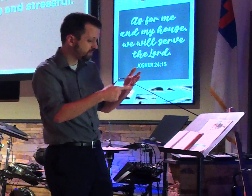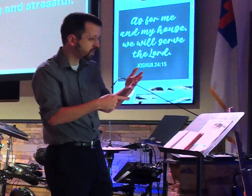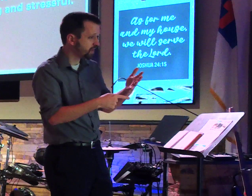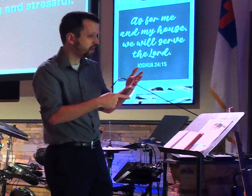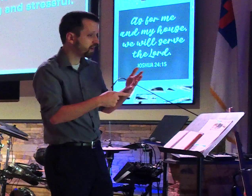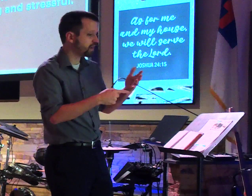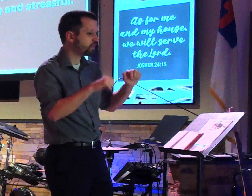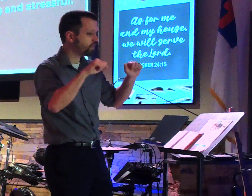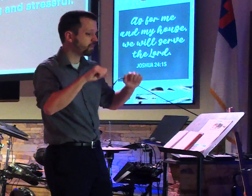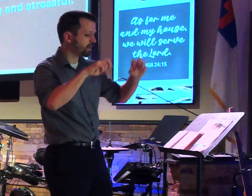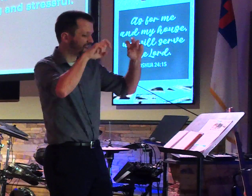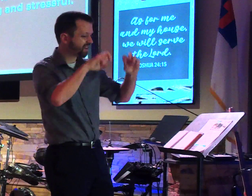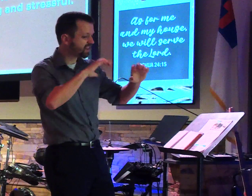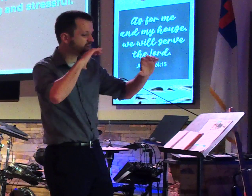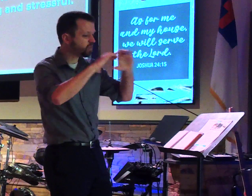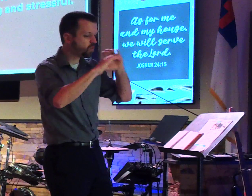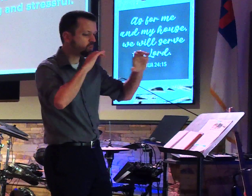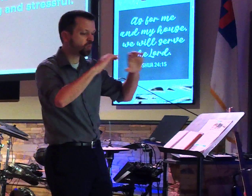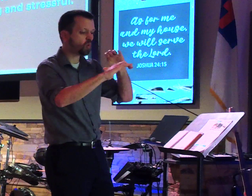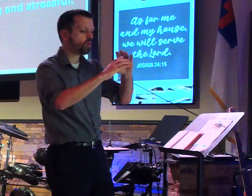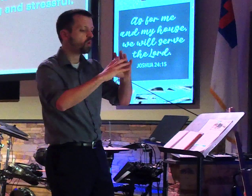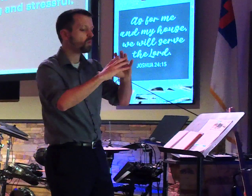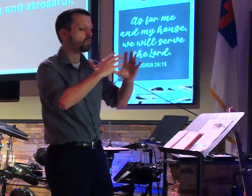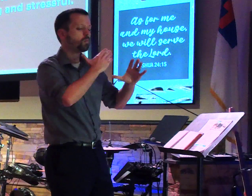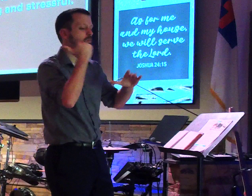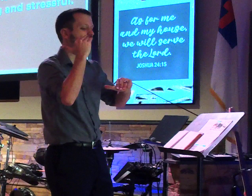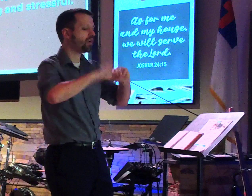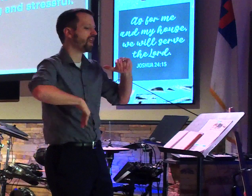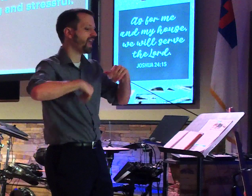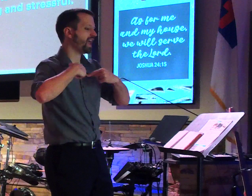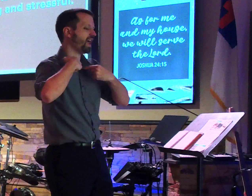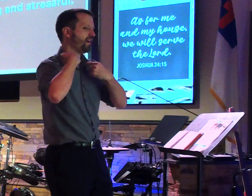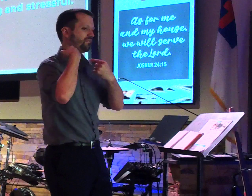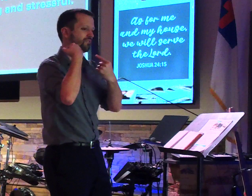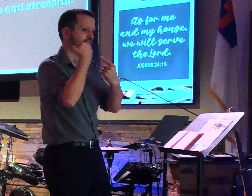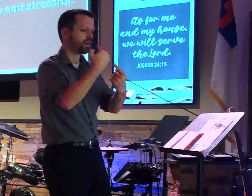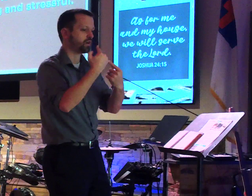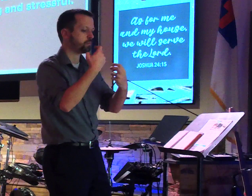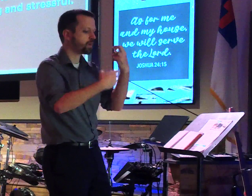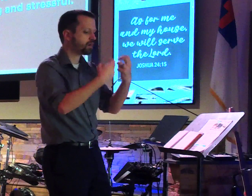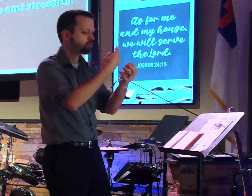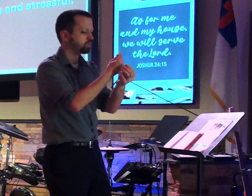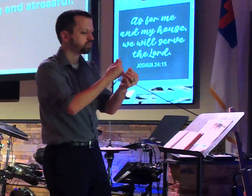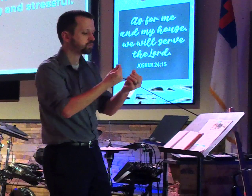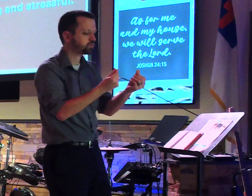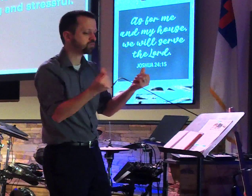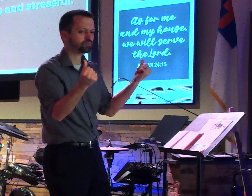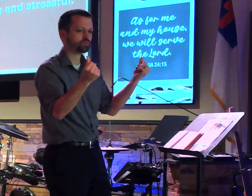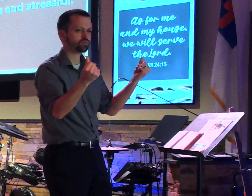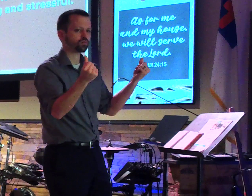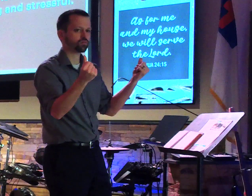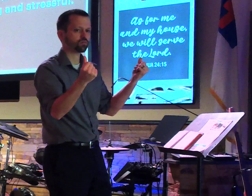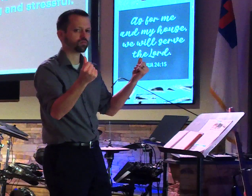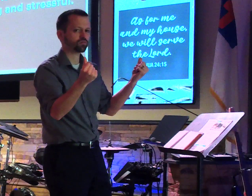able to sit down and communicate more effectively than we ever have before, work out our problems and resolve issues.